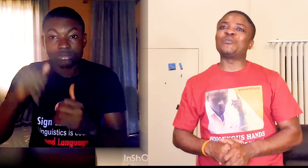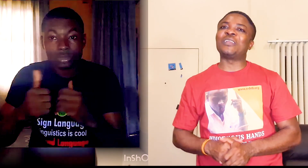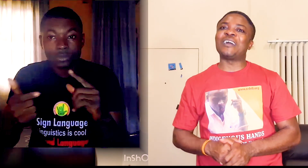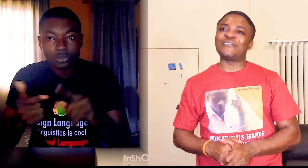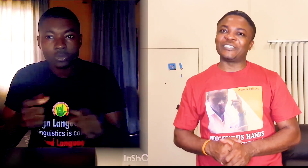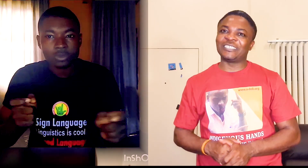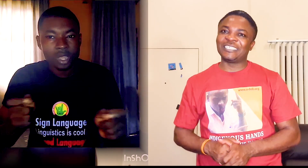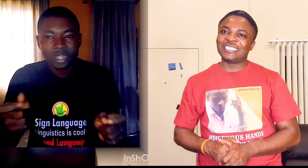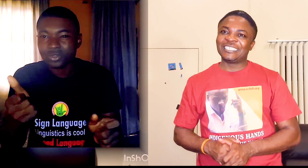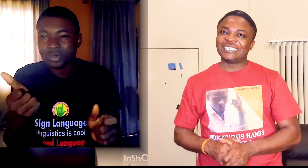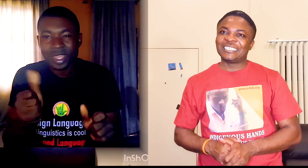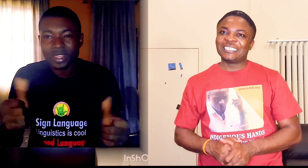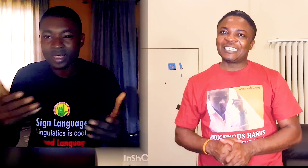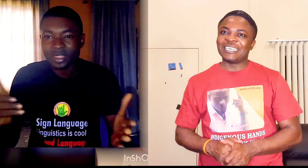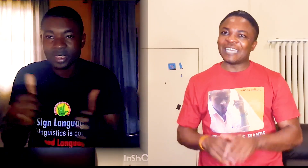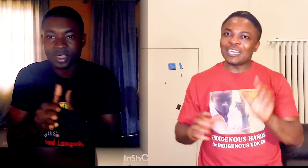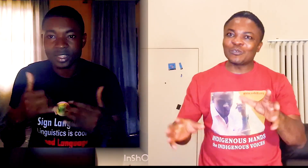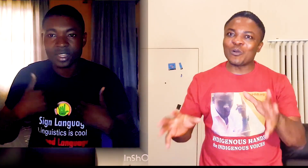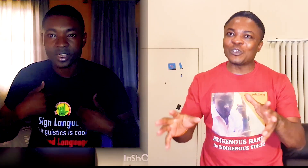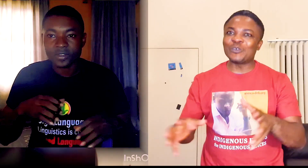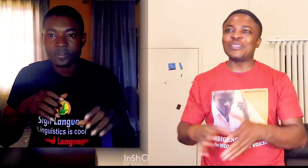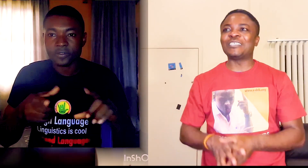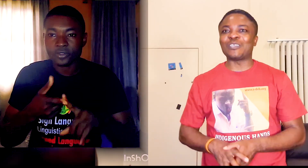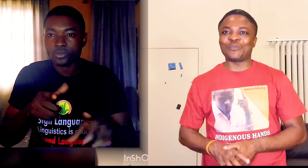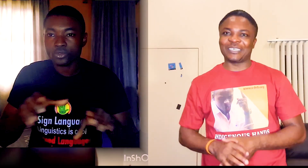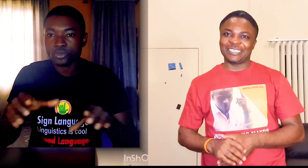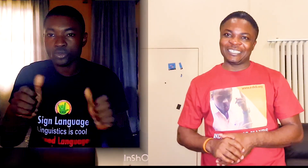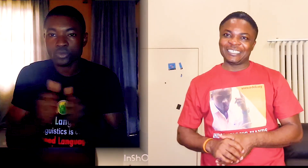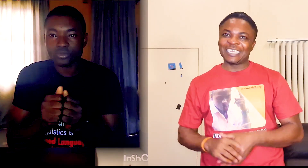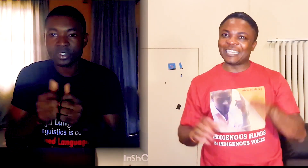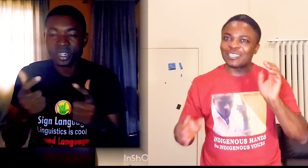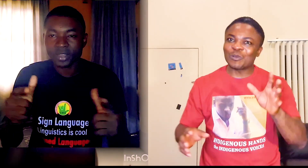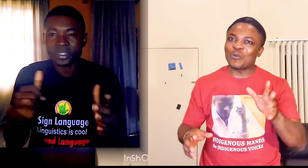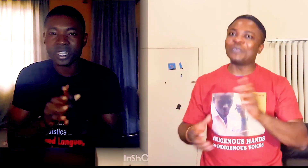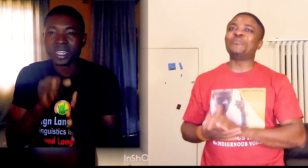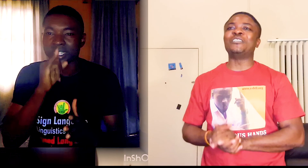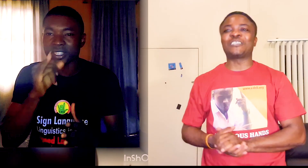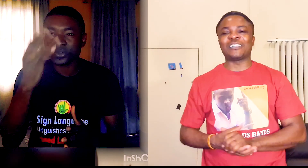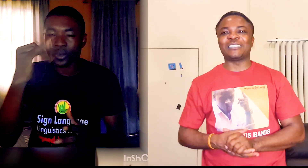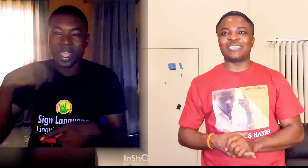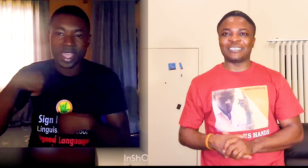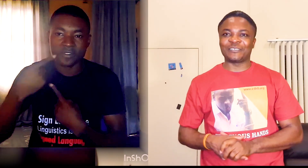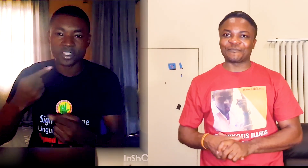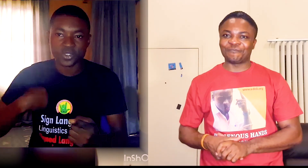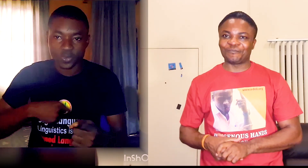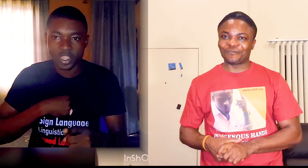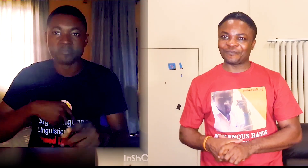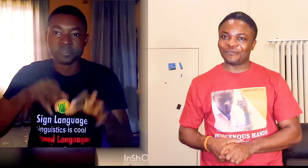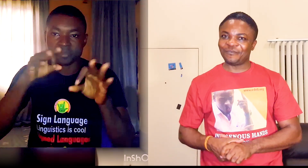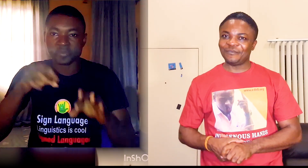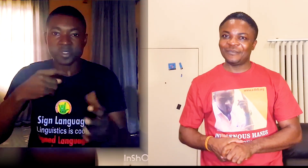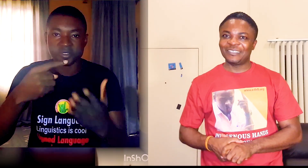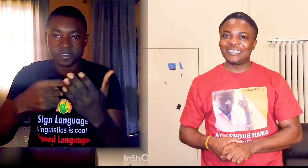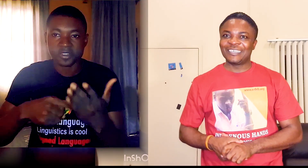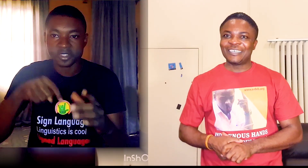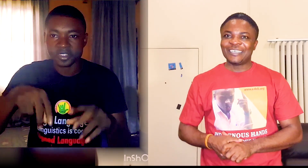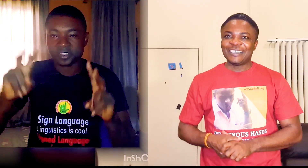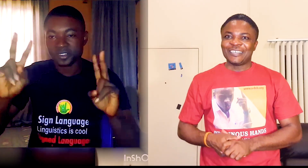that has to do with language. And that is why we're doing this topic. And that's why we've been discussing this.